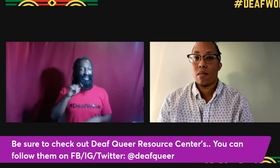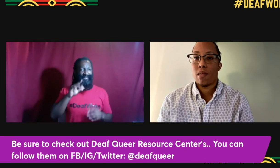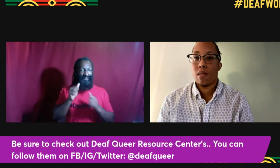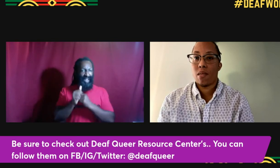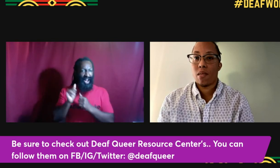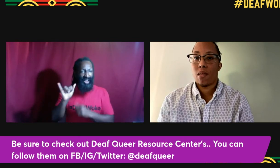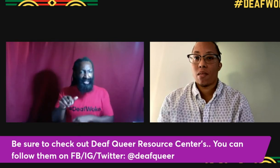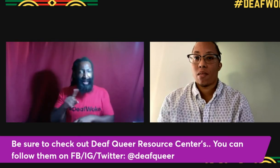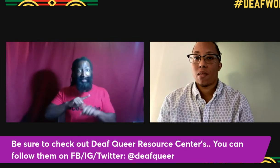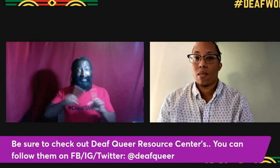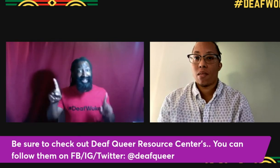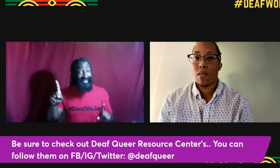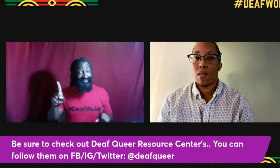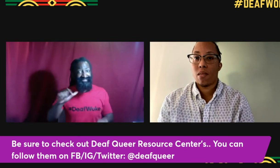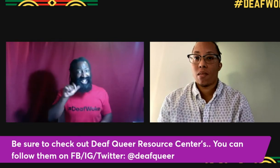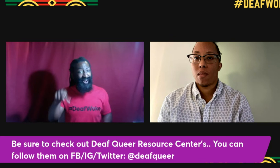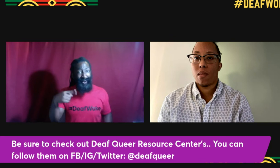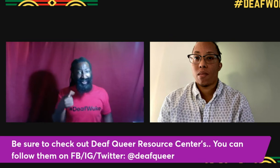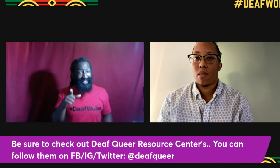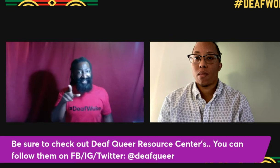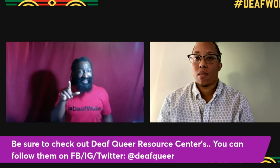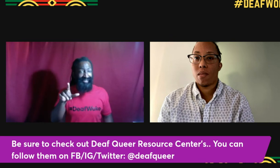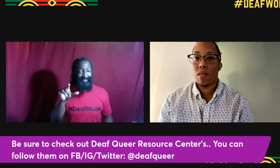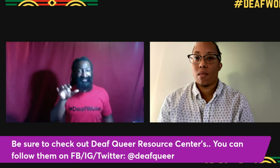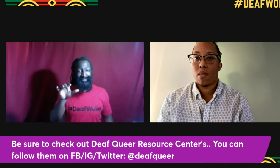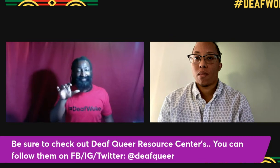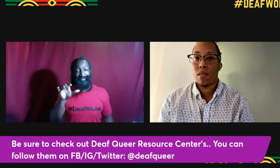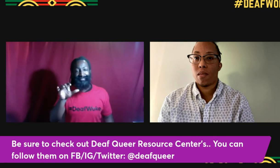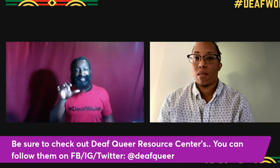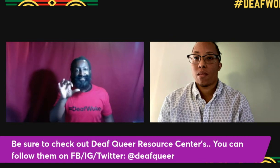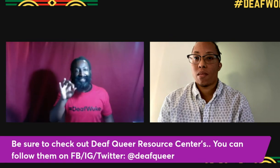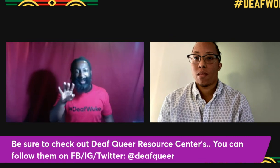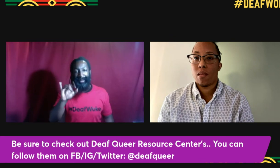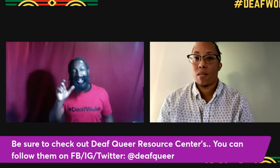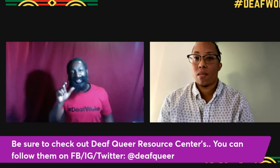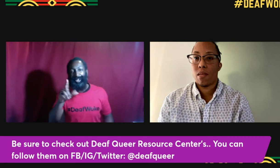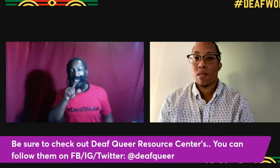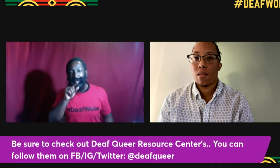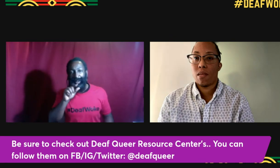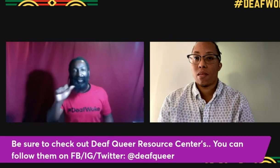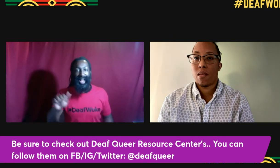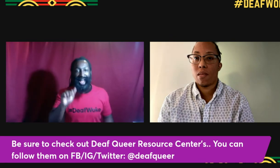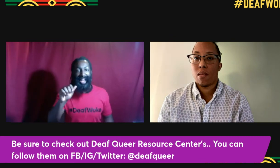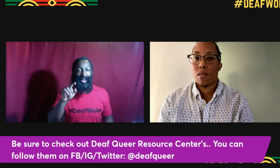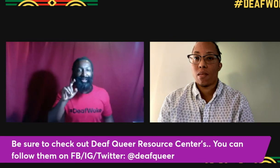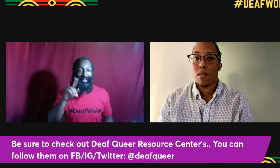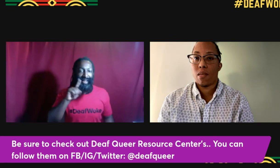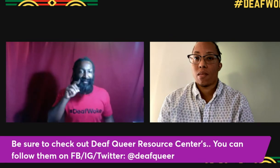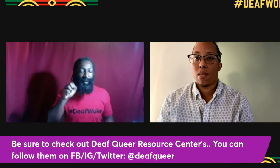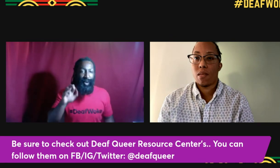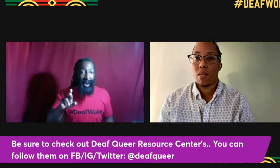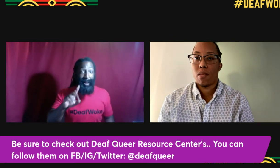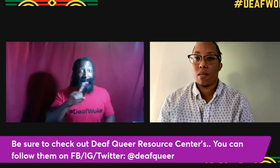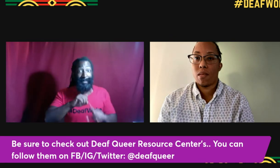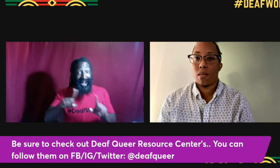So again, check out Deaf Queer Resources. Deaf Queer Resource Center is not the only